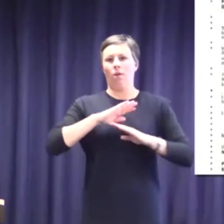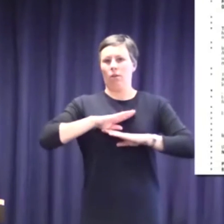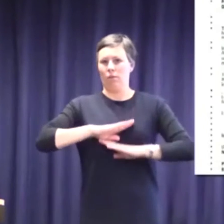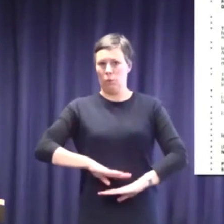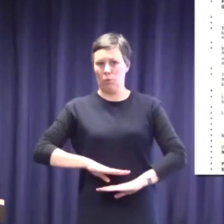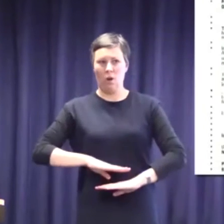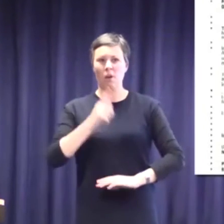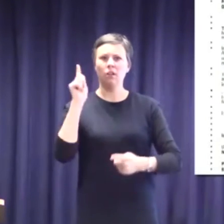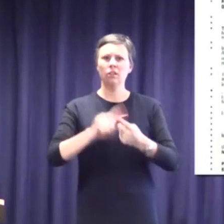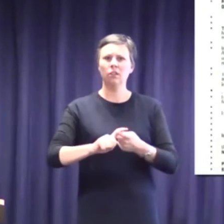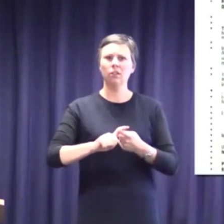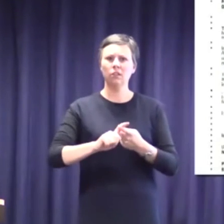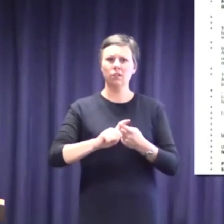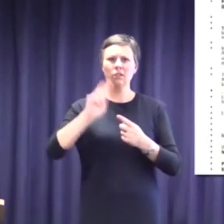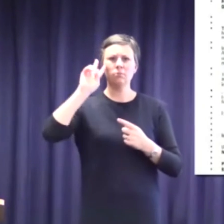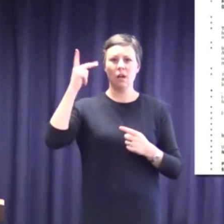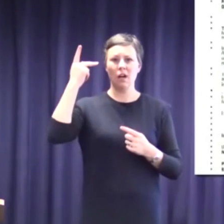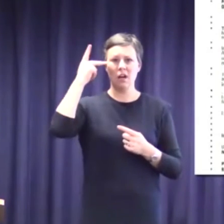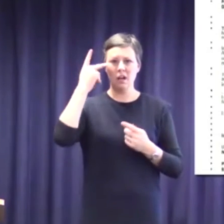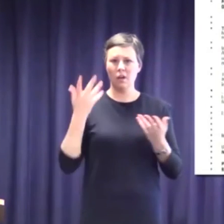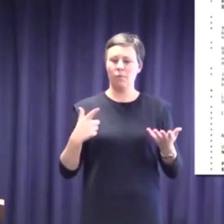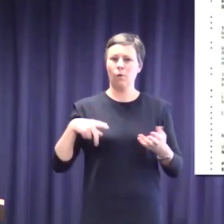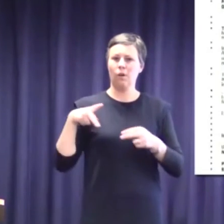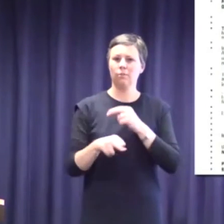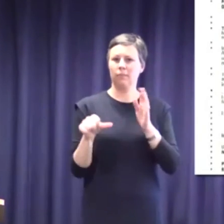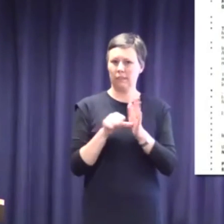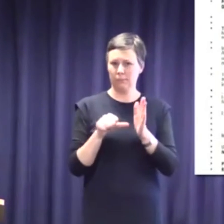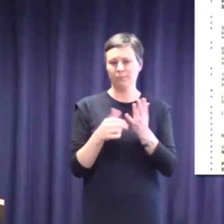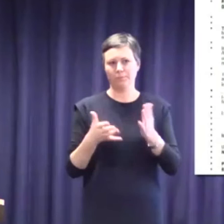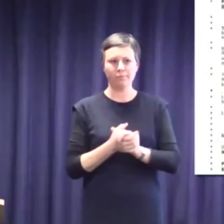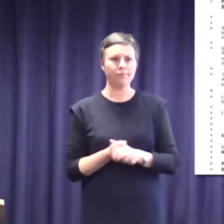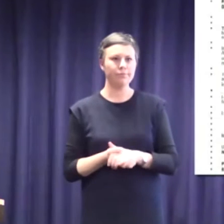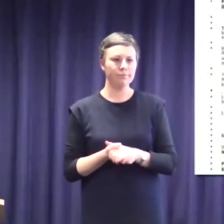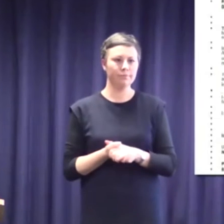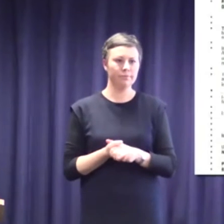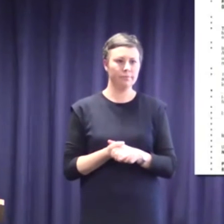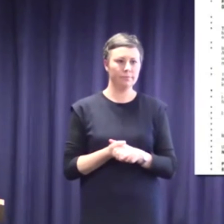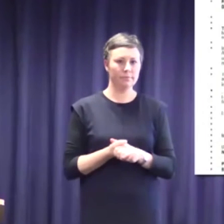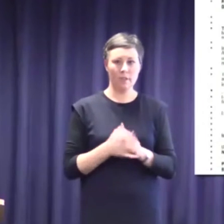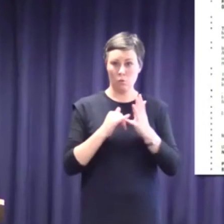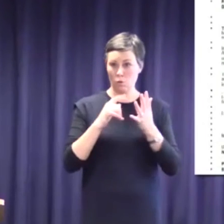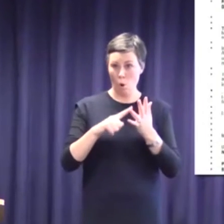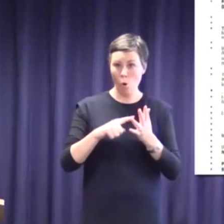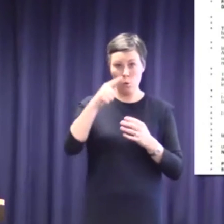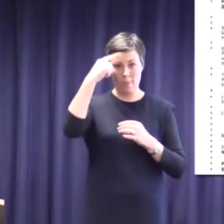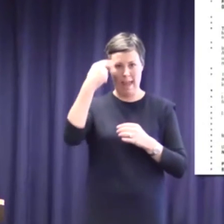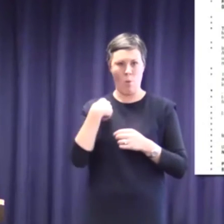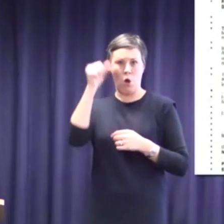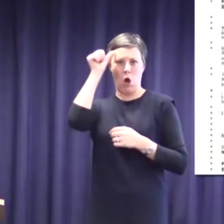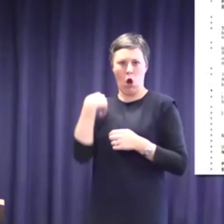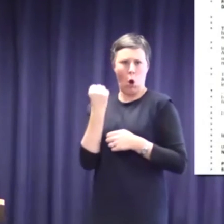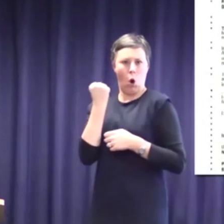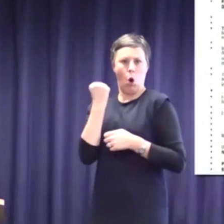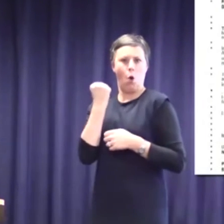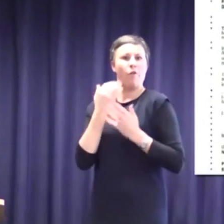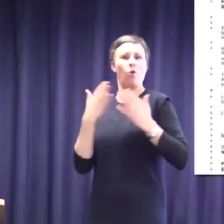But they went ahead and changed policy after that. So I just want to assure you that we have not known, very clearly, we have